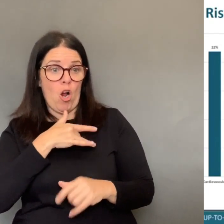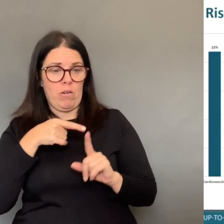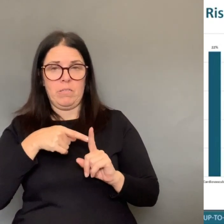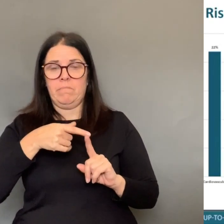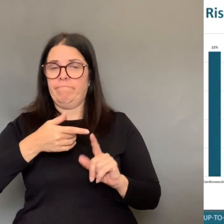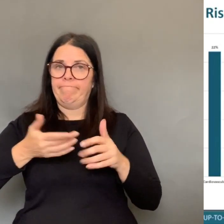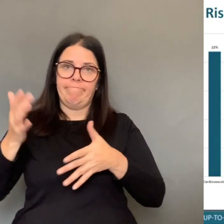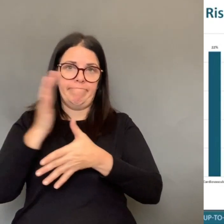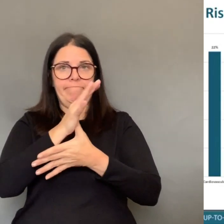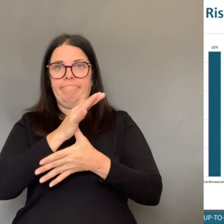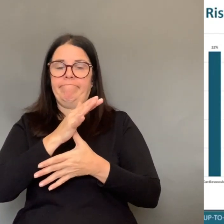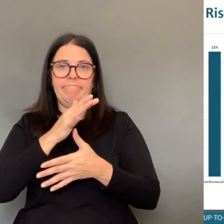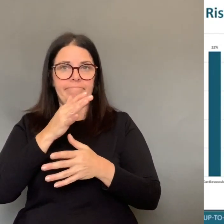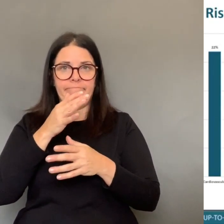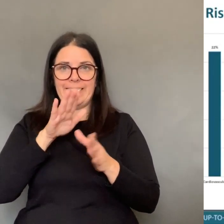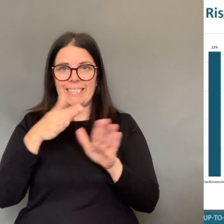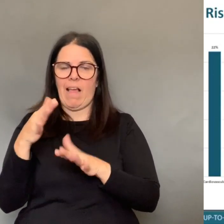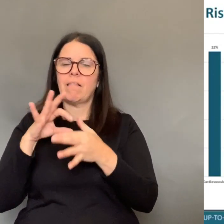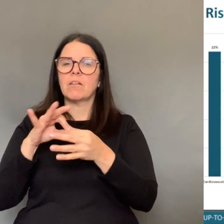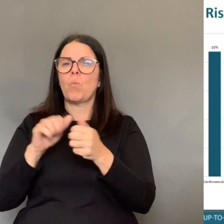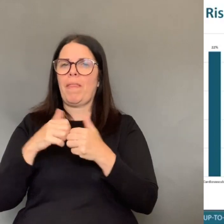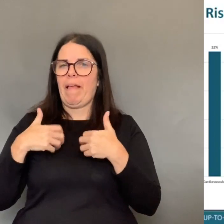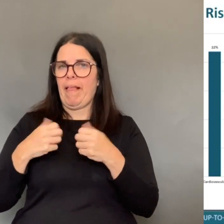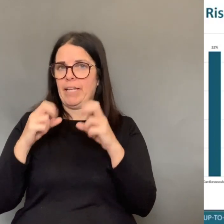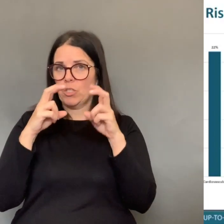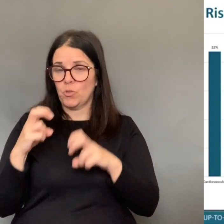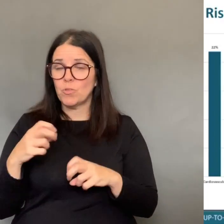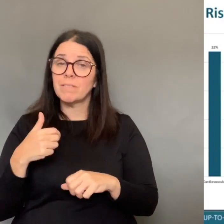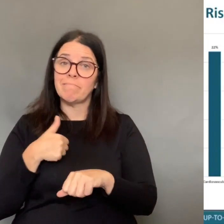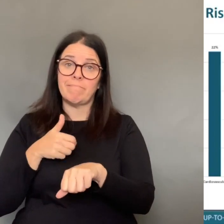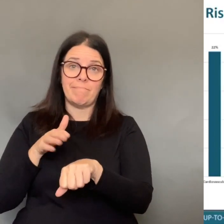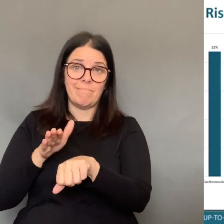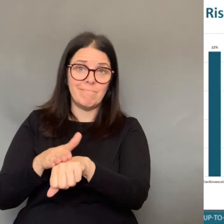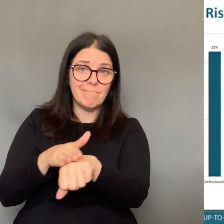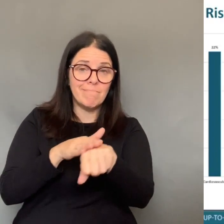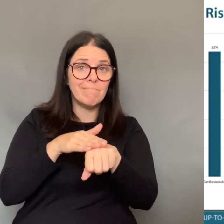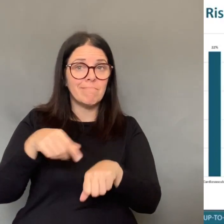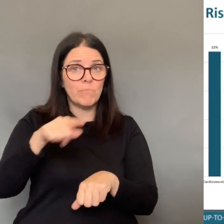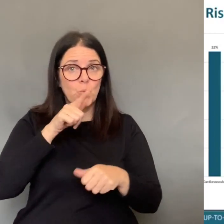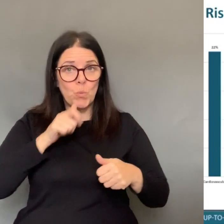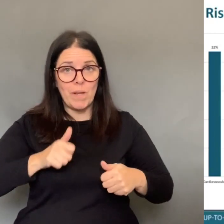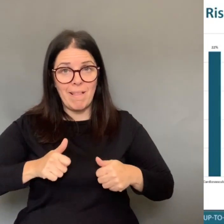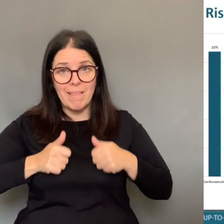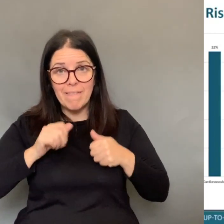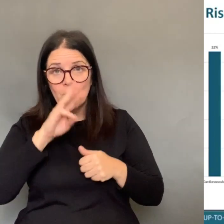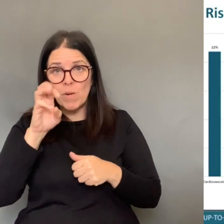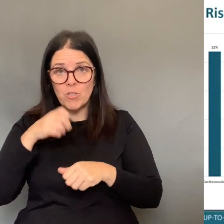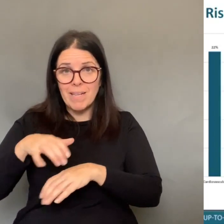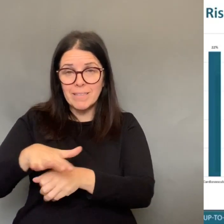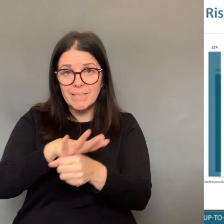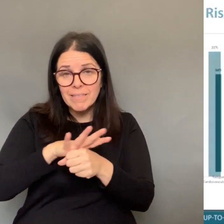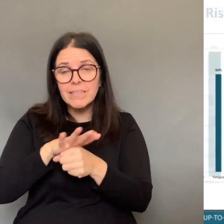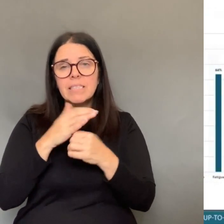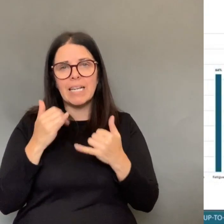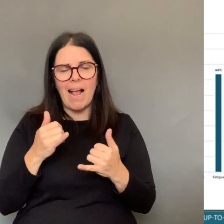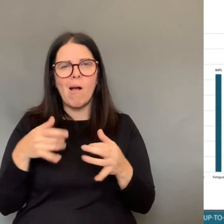we need to work on it to make sure that we are staying healthy and living a better life.